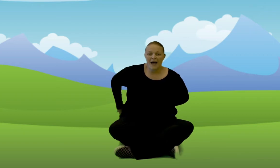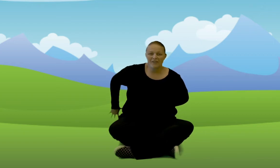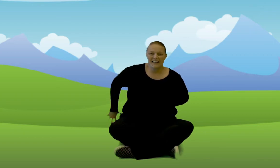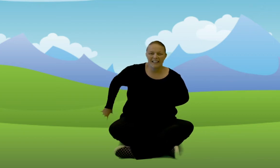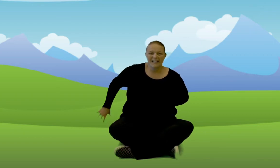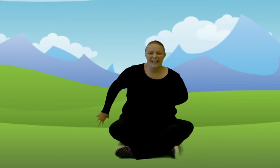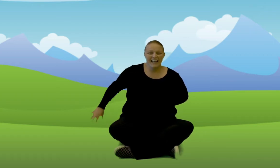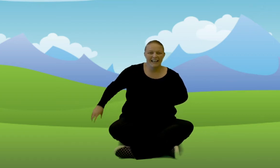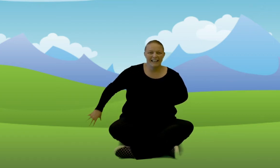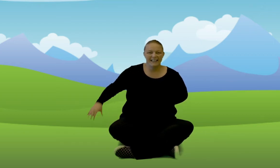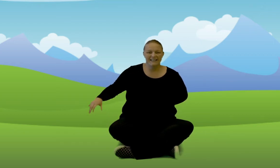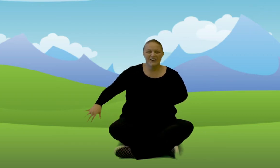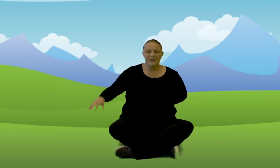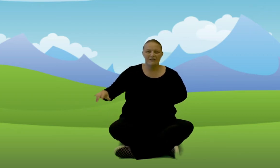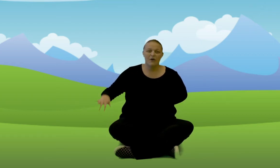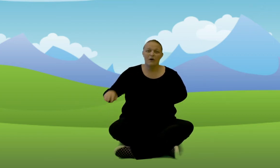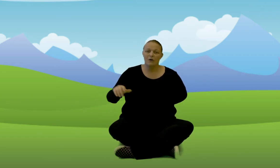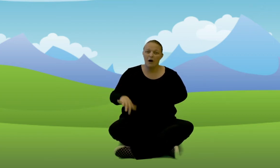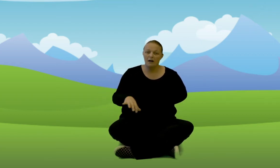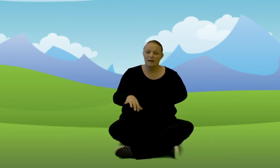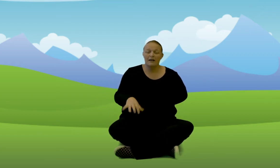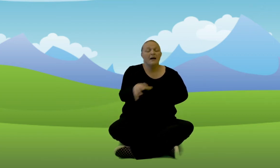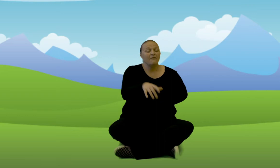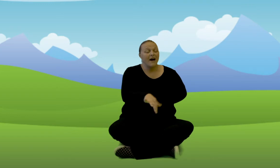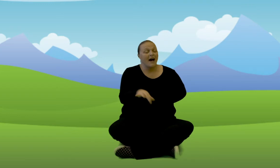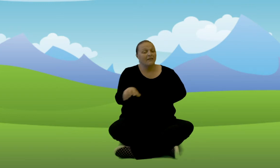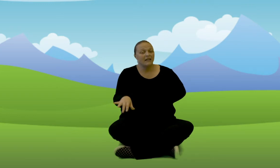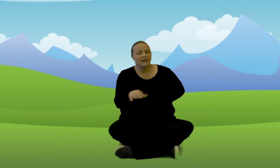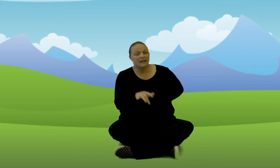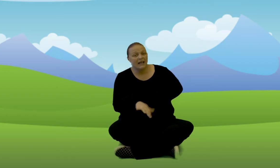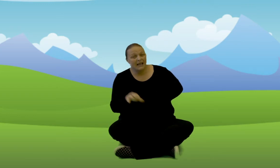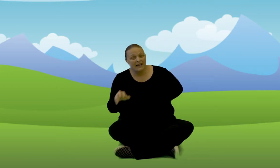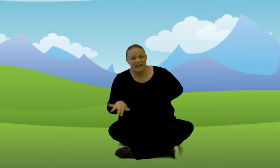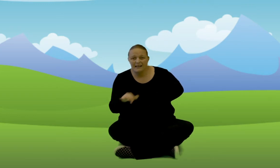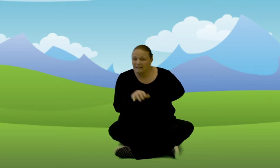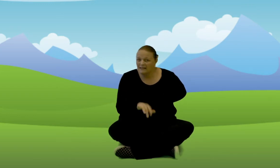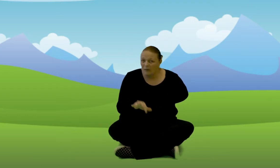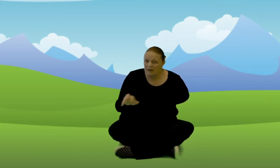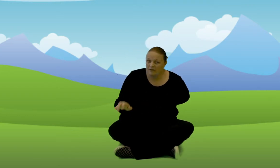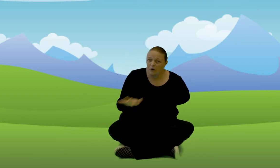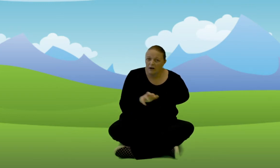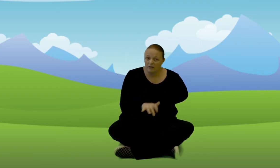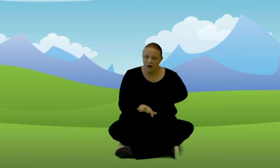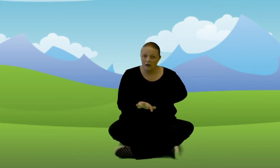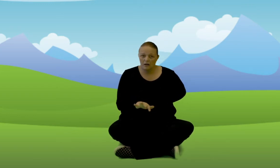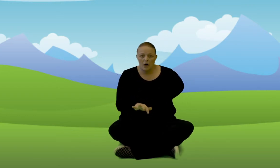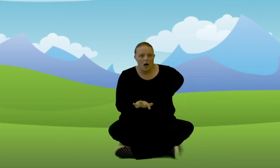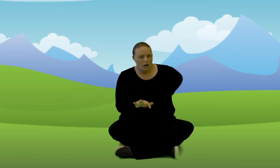Five little ladies going for a walk. Five little ladies stopping for a talk.